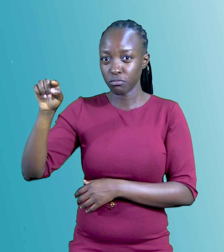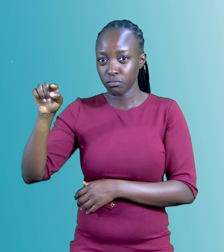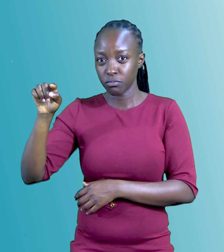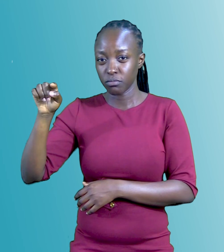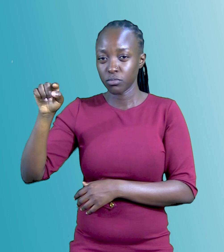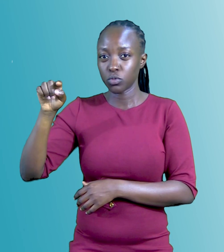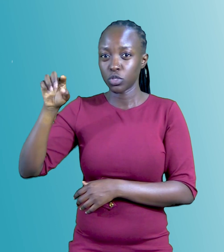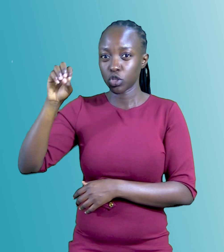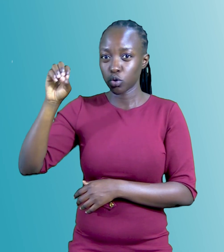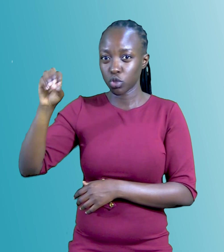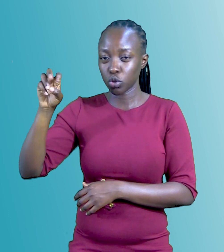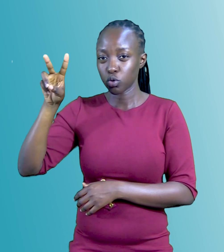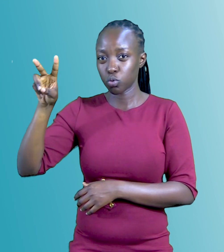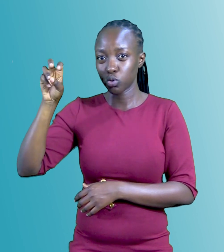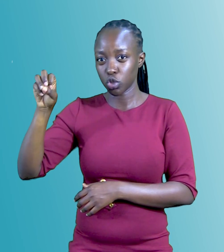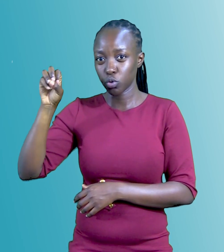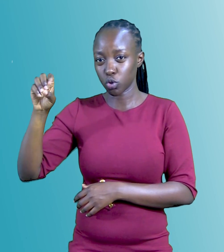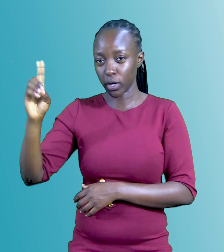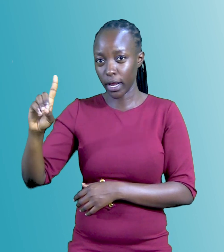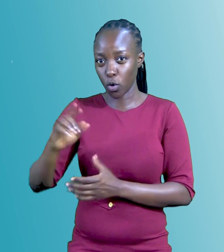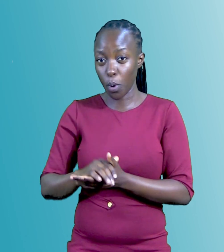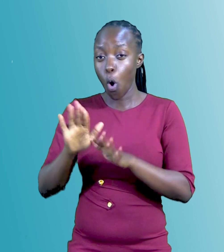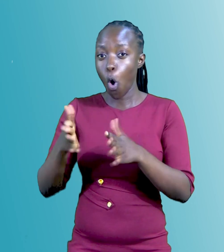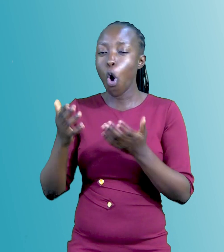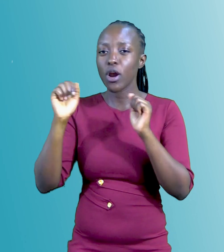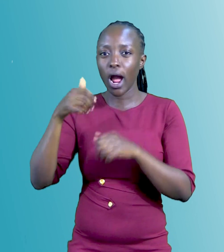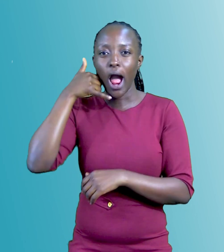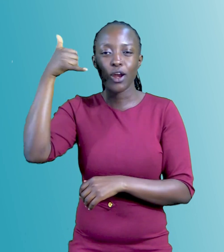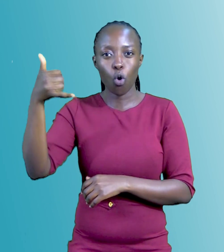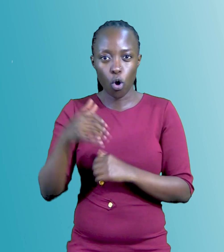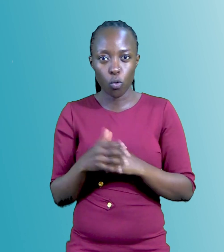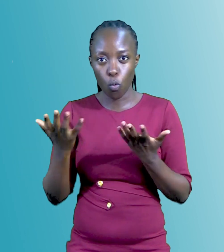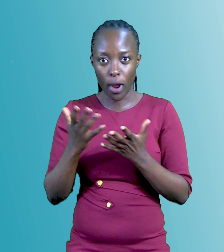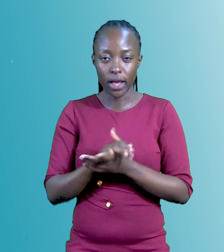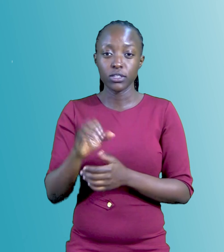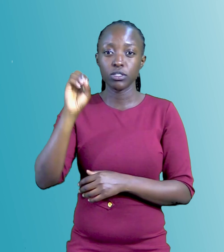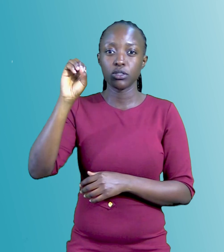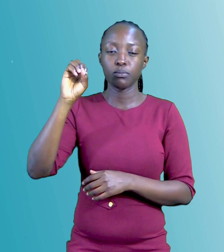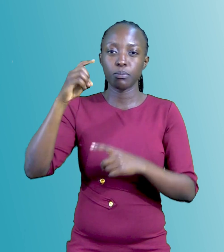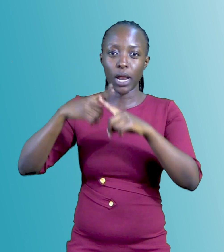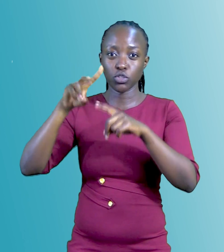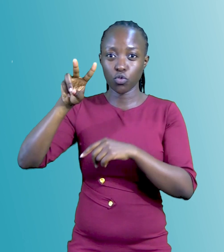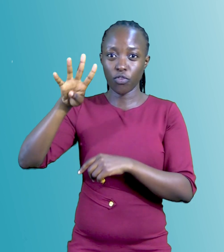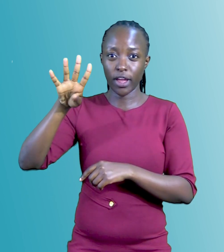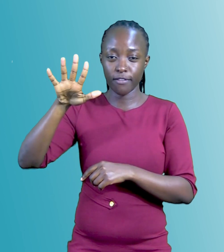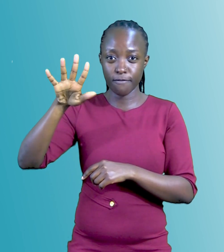00200 Nairobi, or give them a telephone call on +254 020